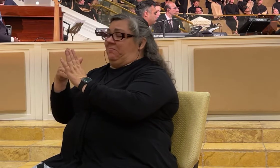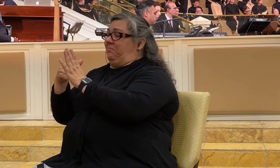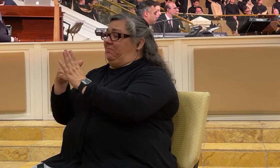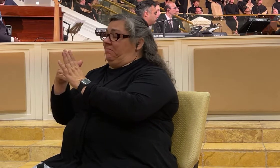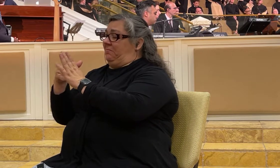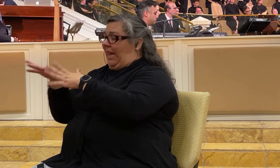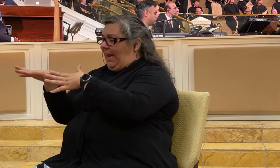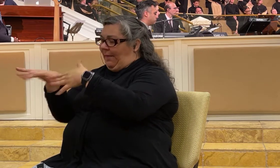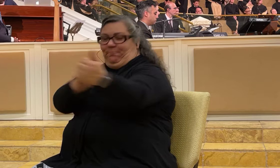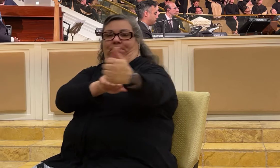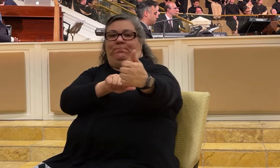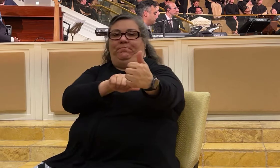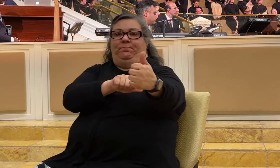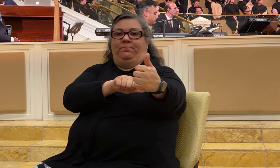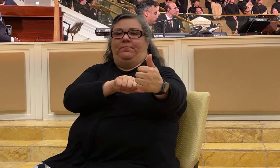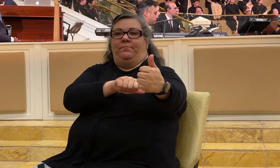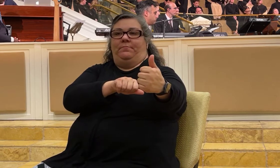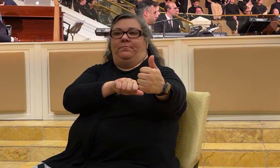they scattered.